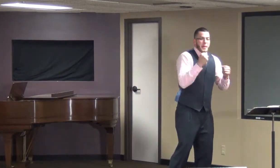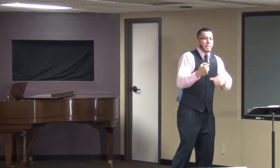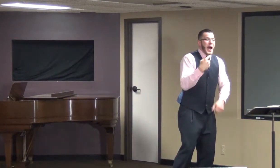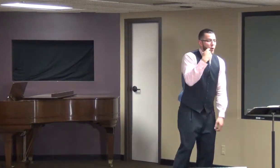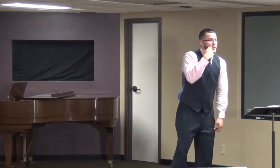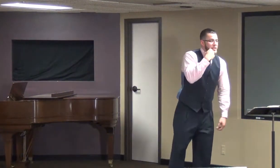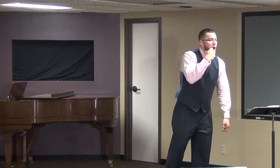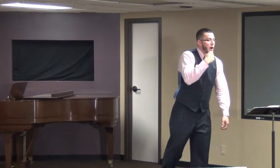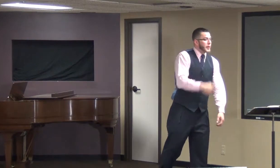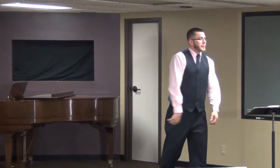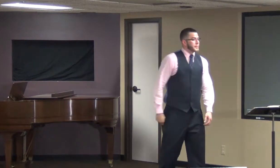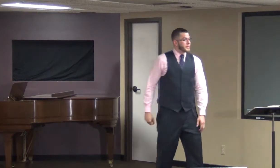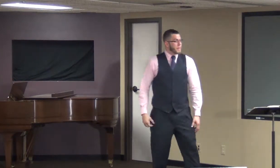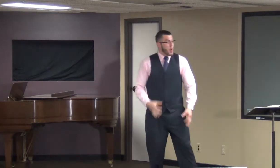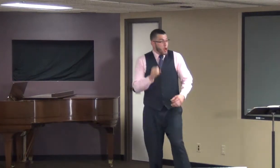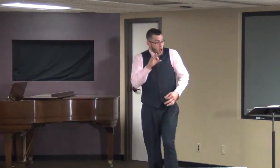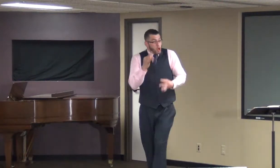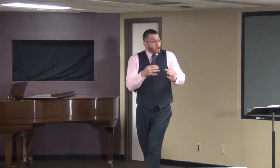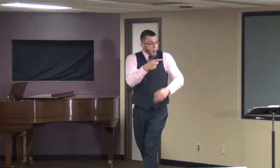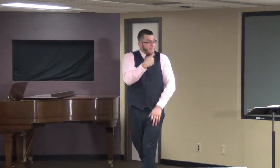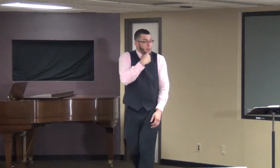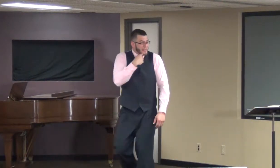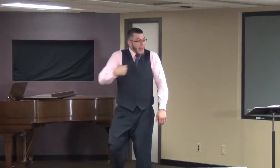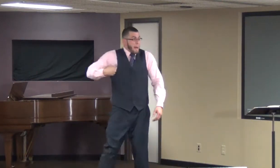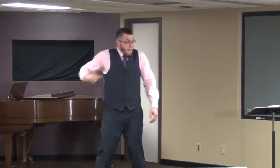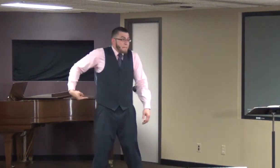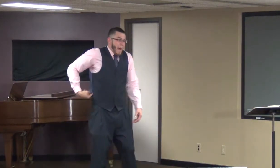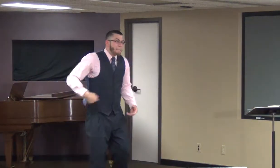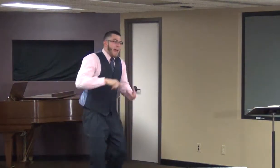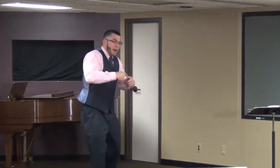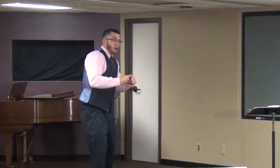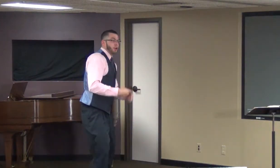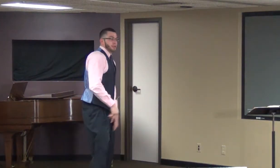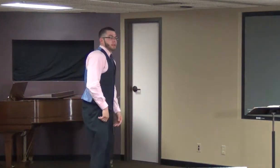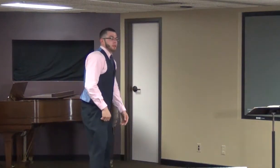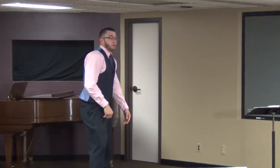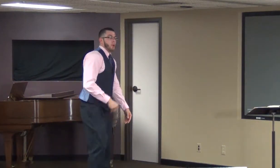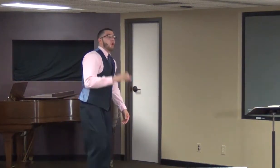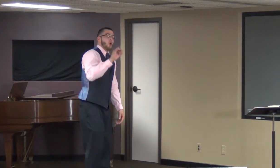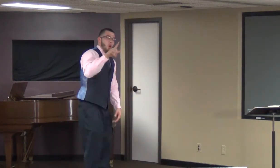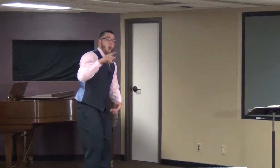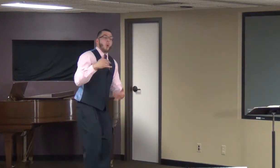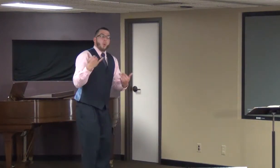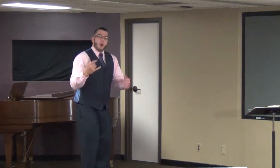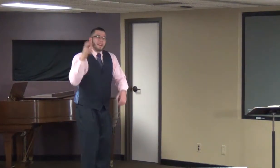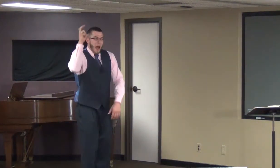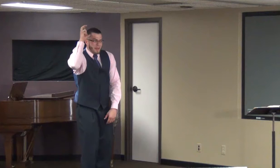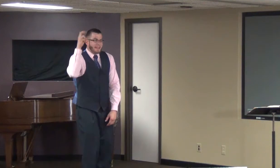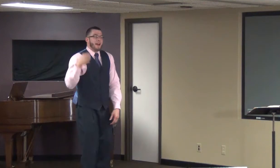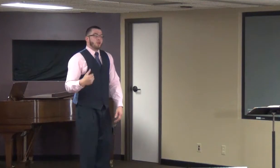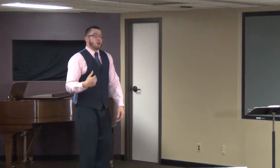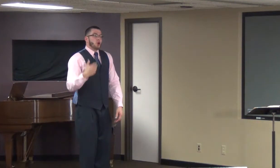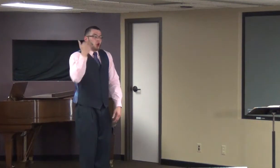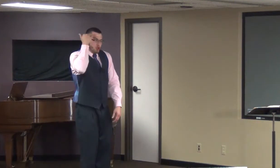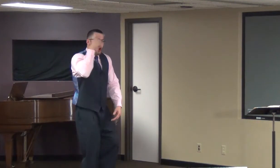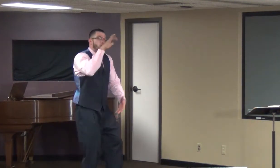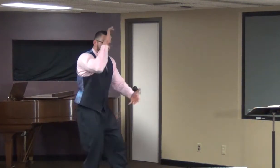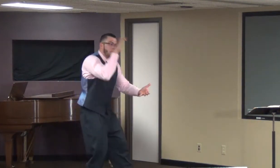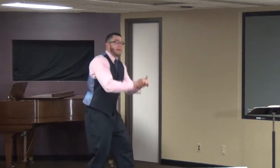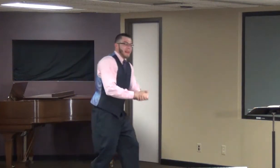the power of the tongue. So if you say, my back hurts, well, now the devil knows you believe